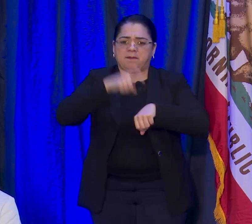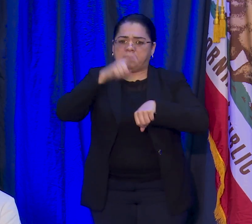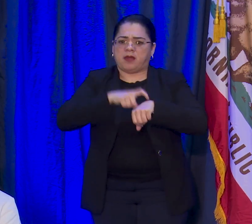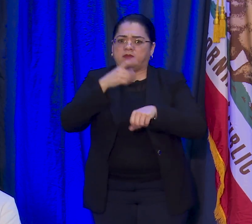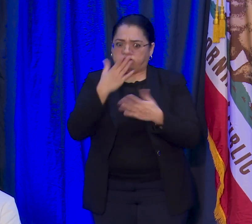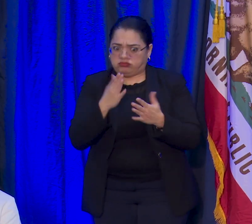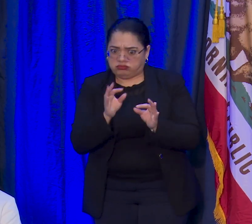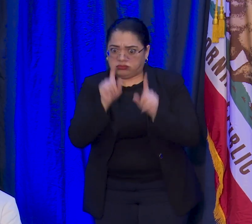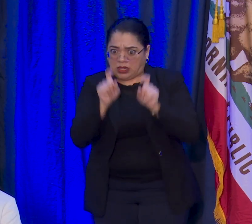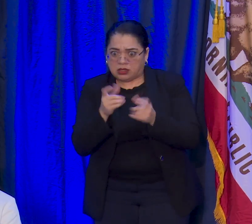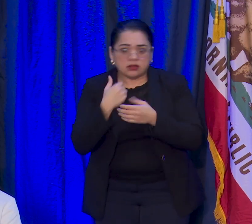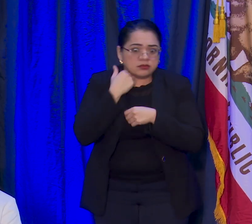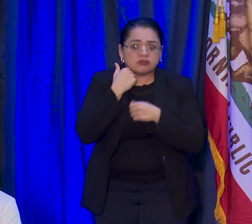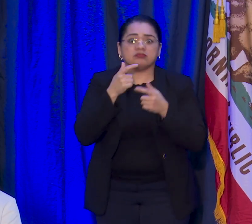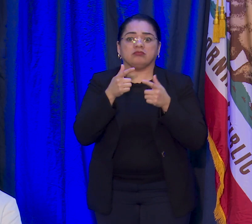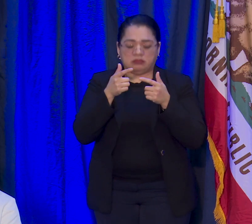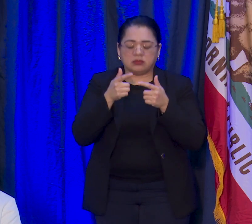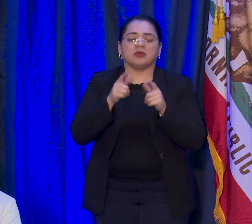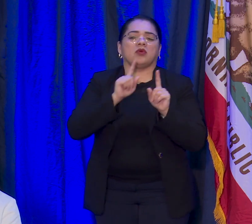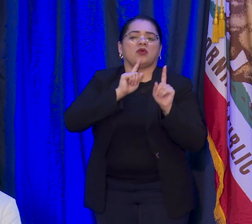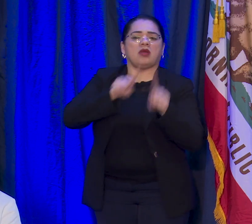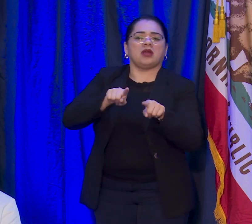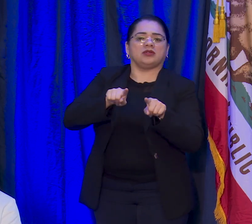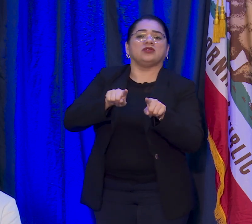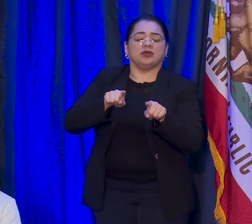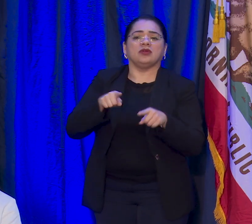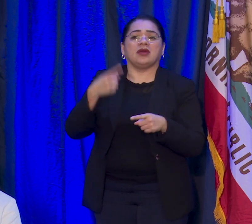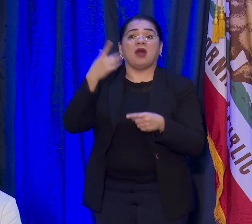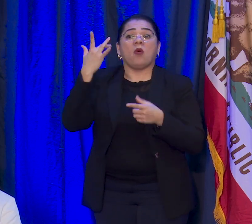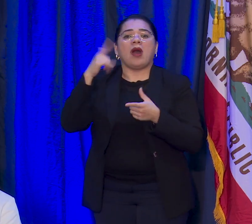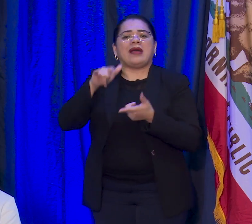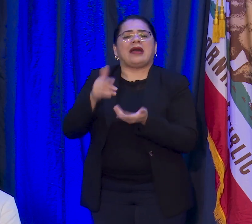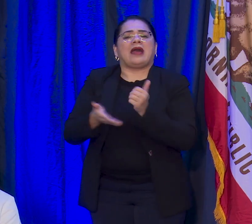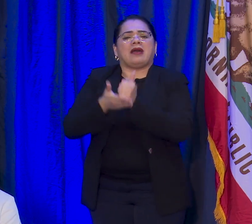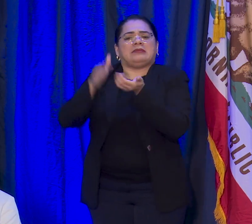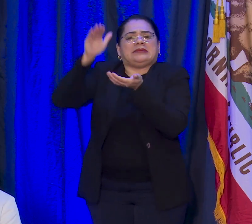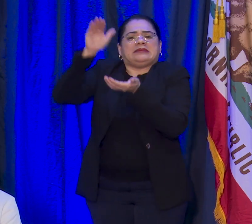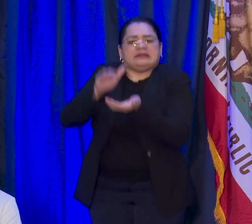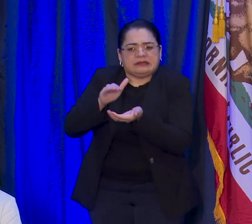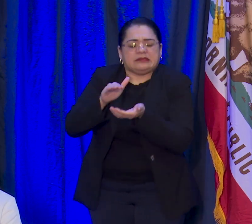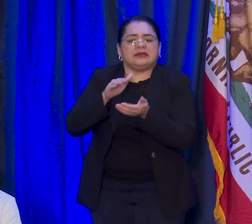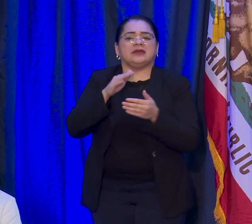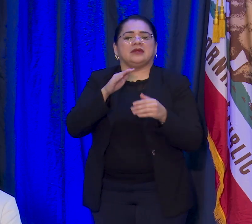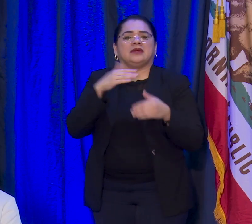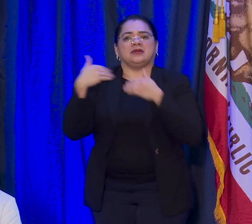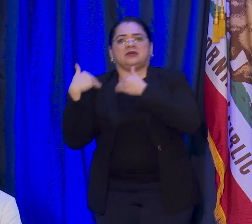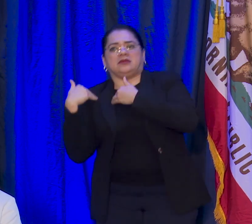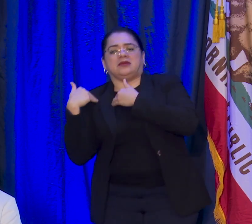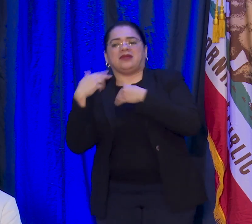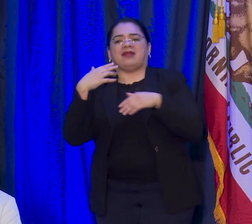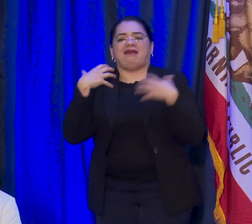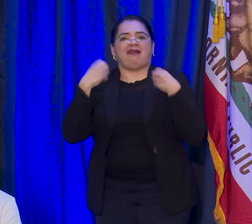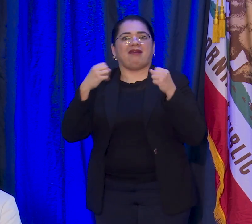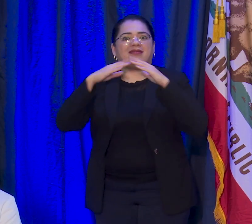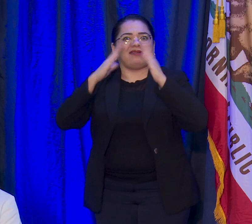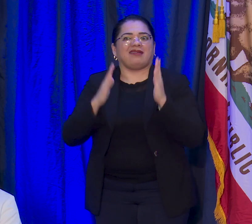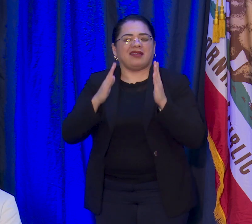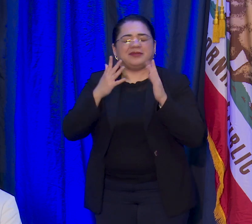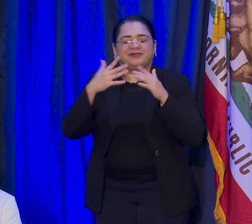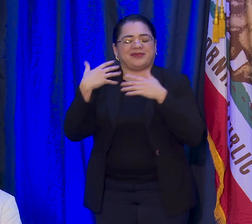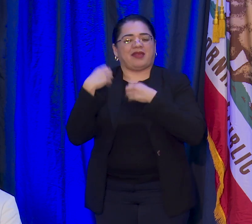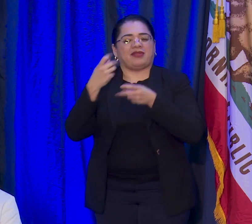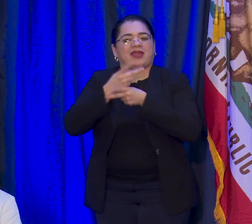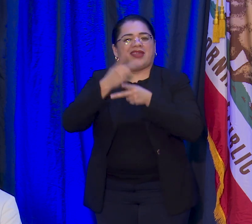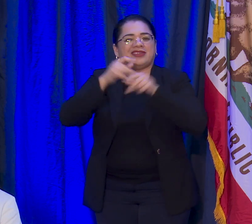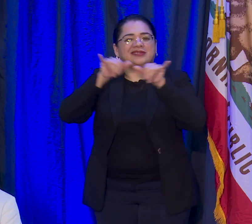as possible while reducing strain on the healthcare system. The most significant change in these recommendations